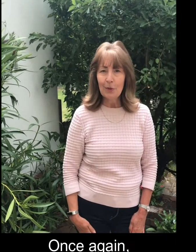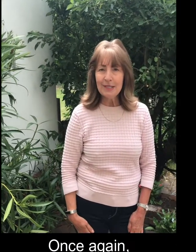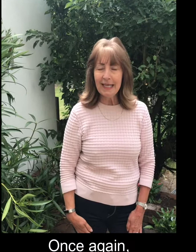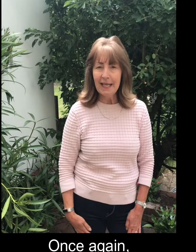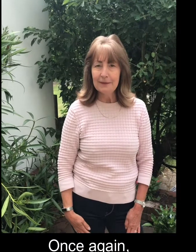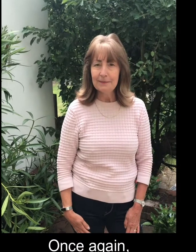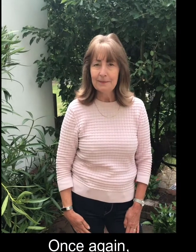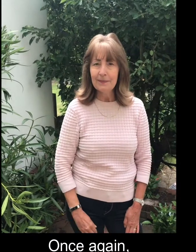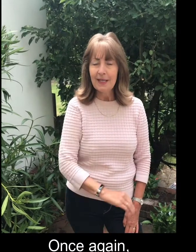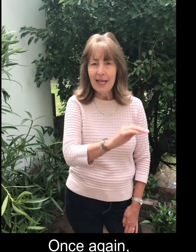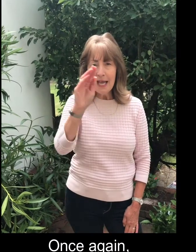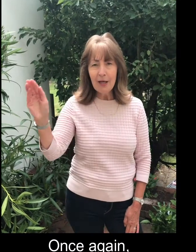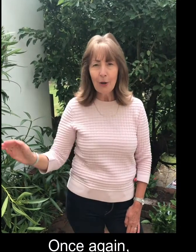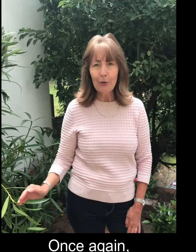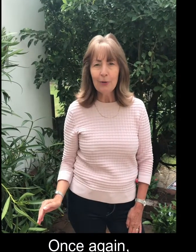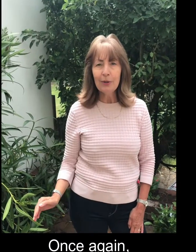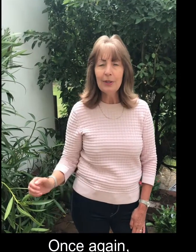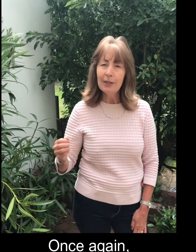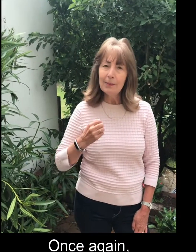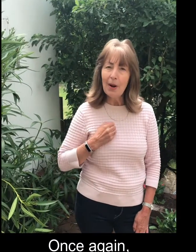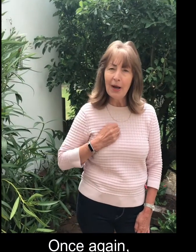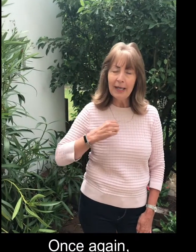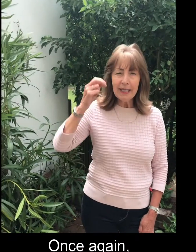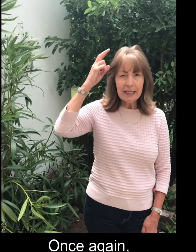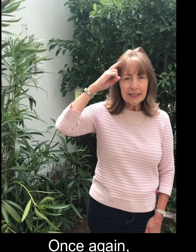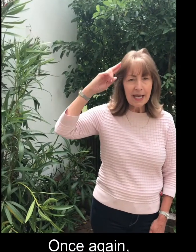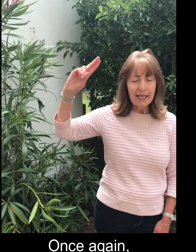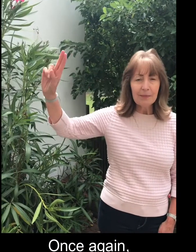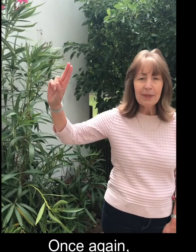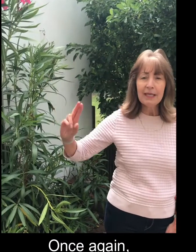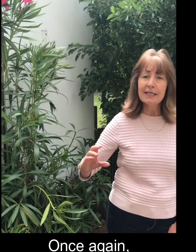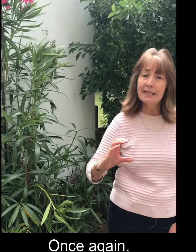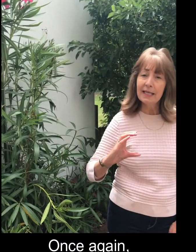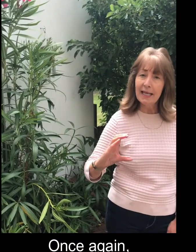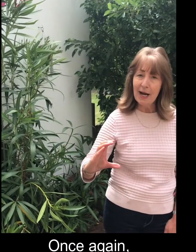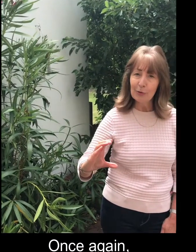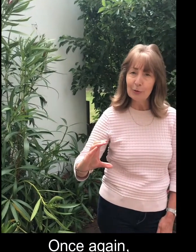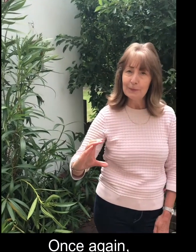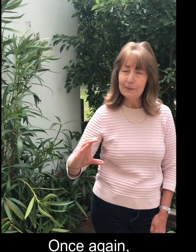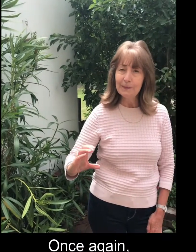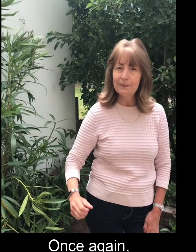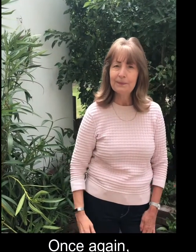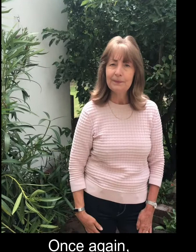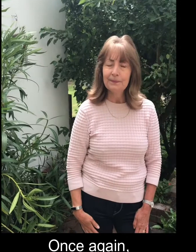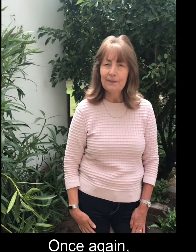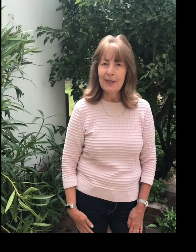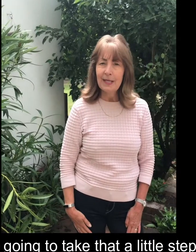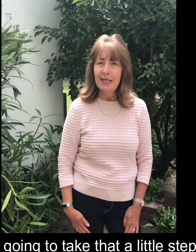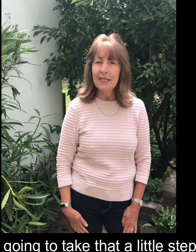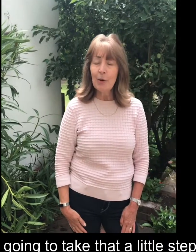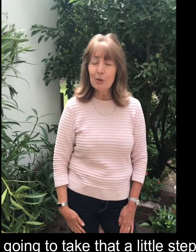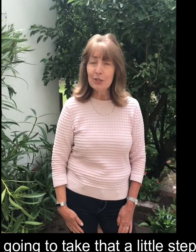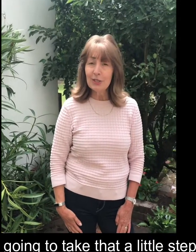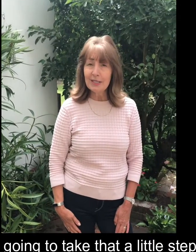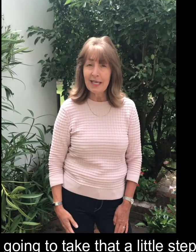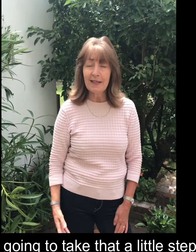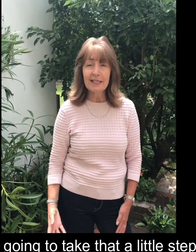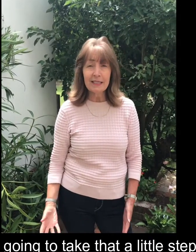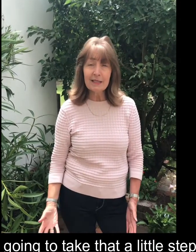Once again, hello, my name is Carole. Now we're just going to take that a little